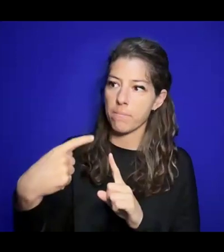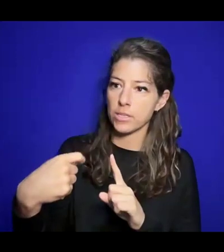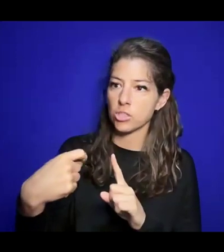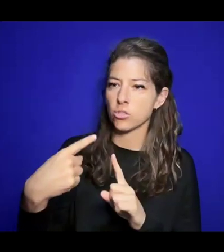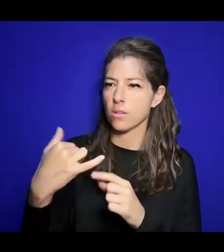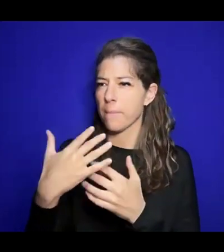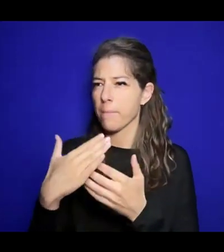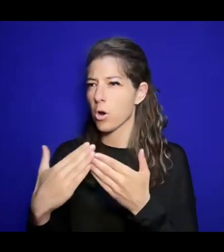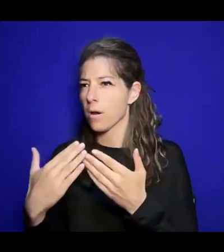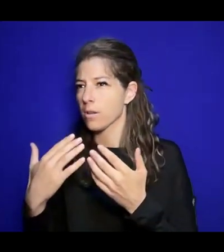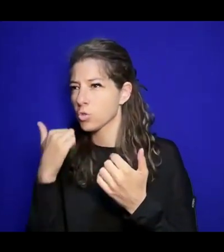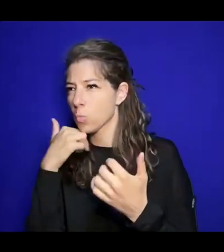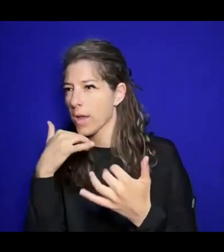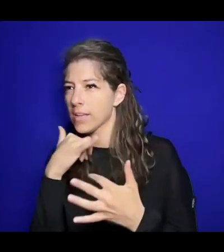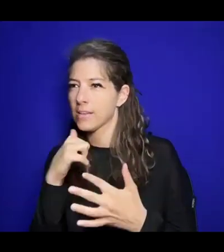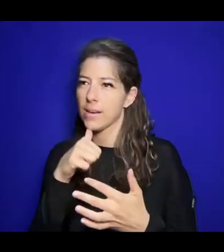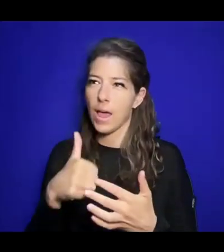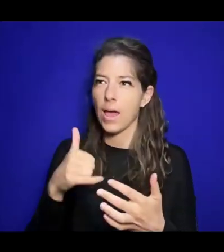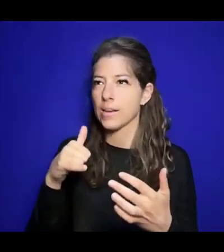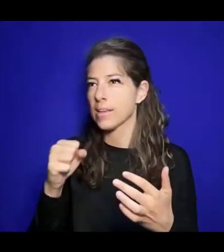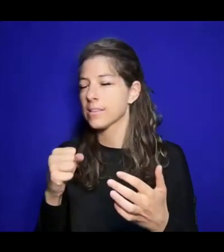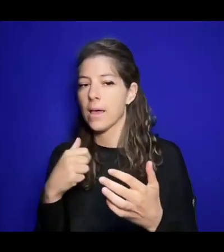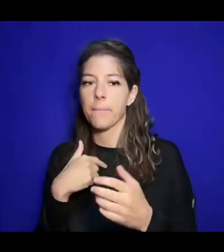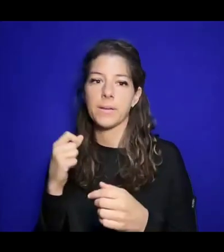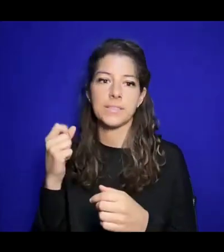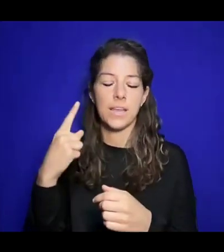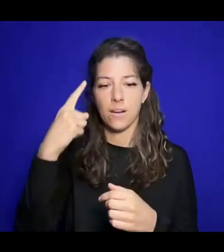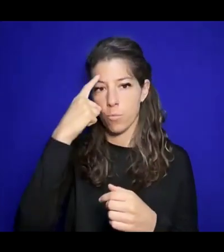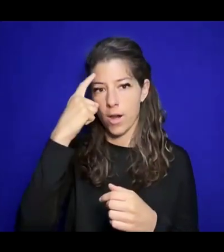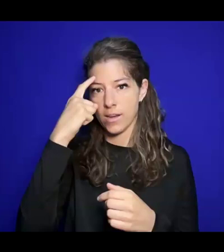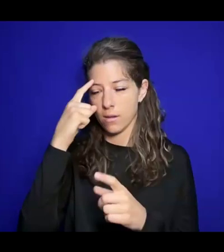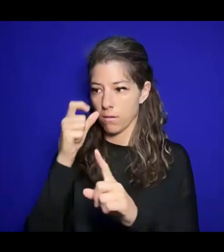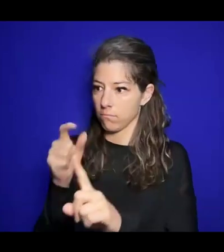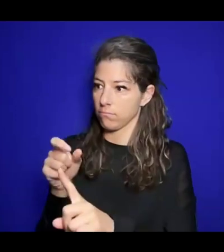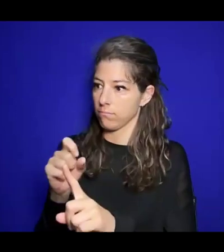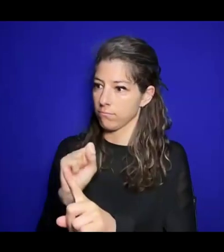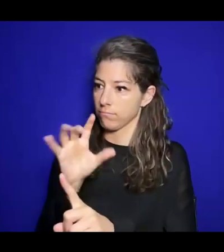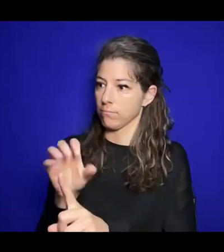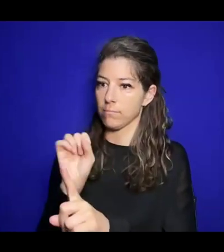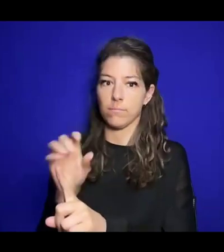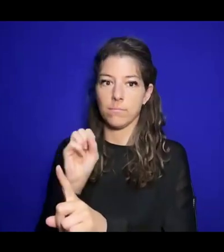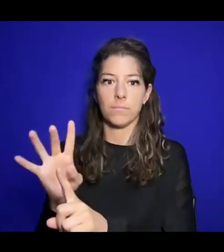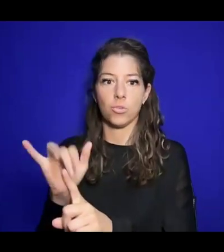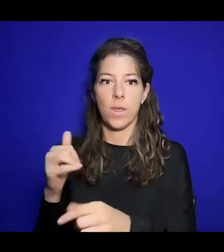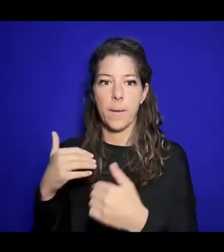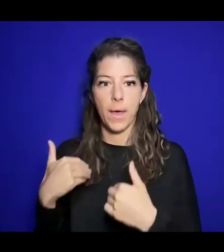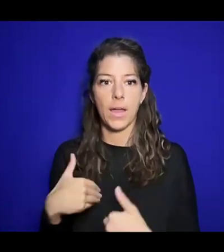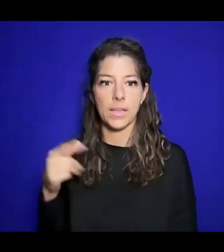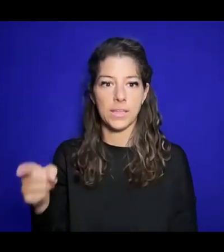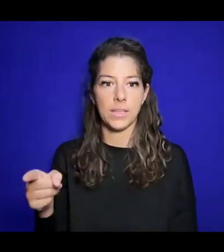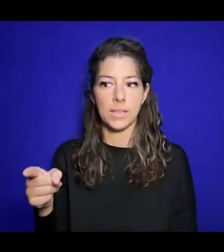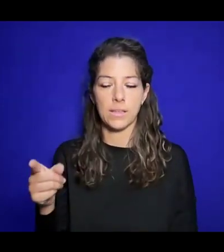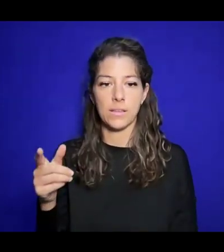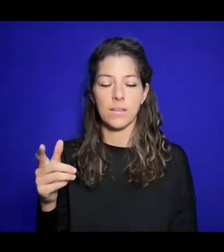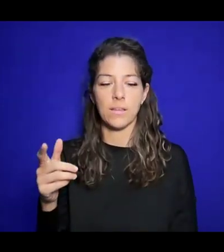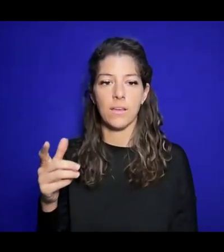part of your body is not sweating. So the brain's going to send all this stuff to that body